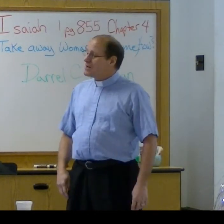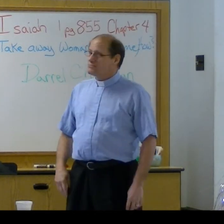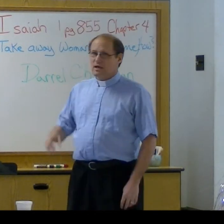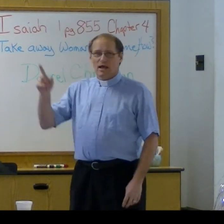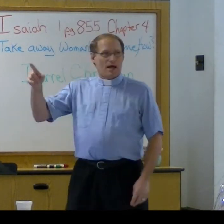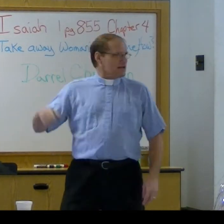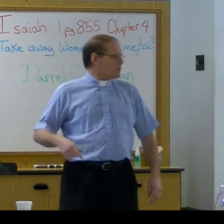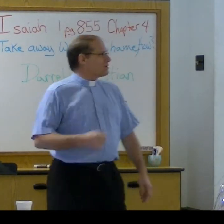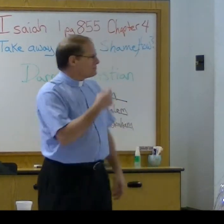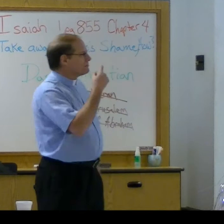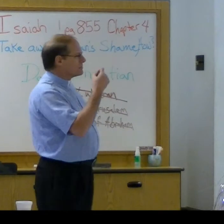he